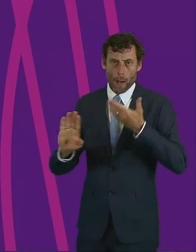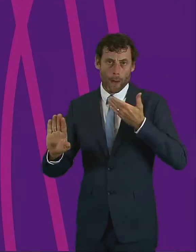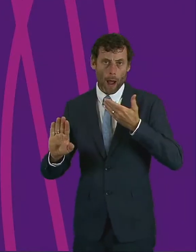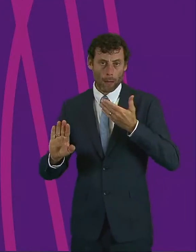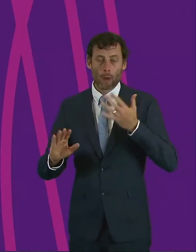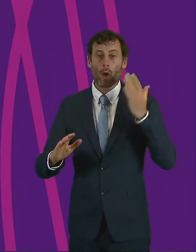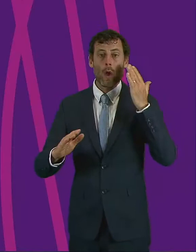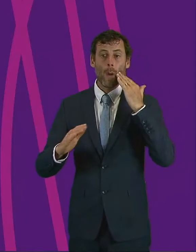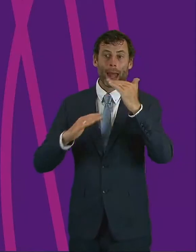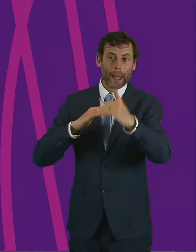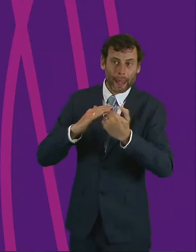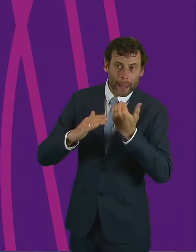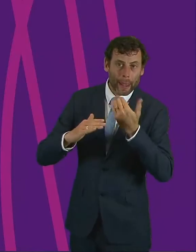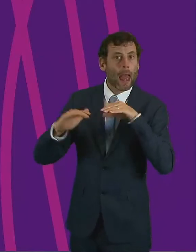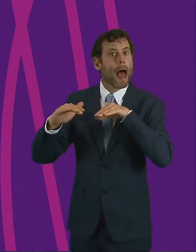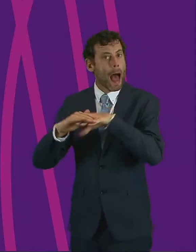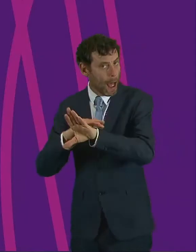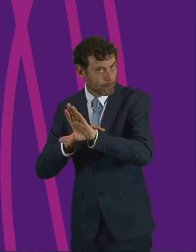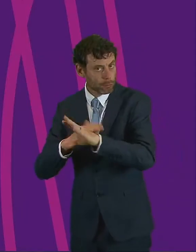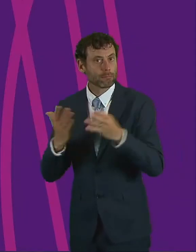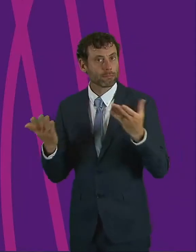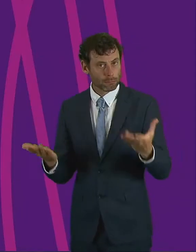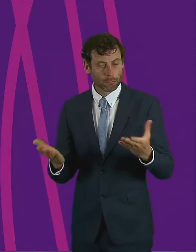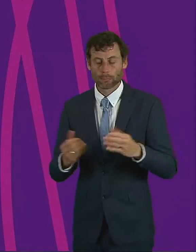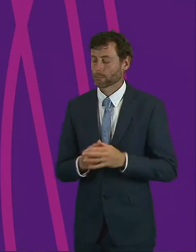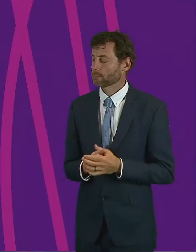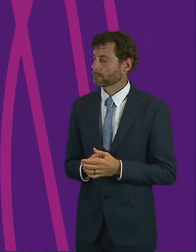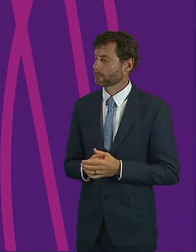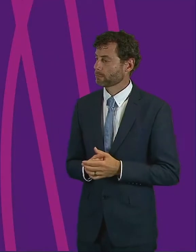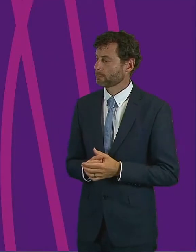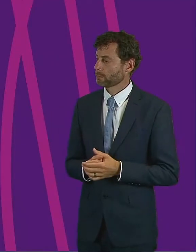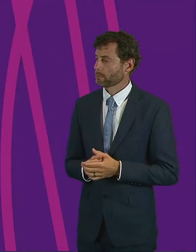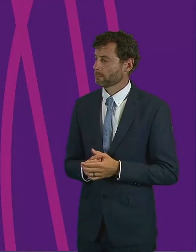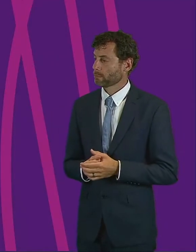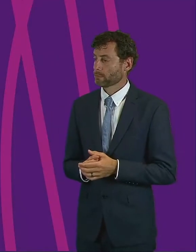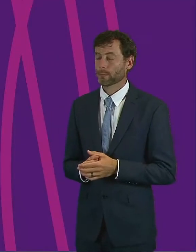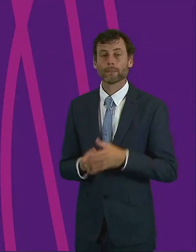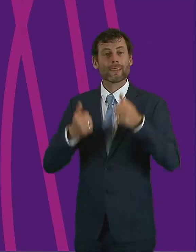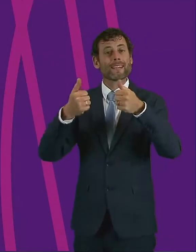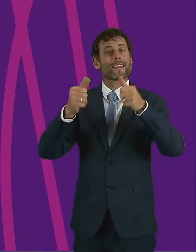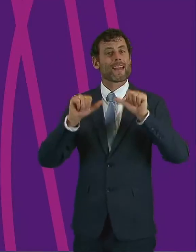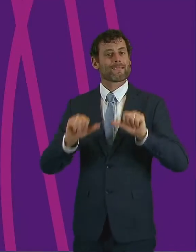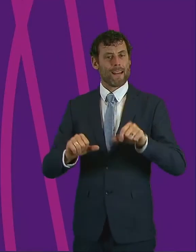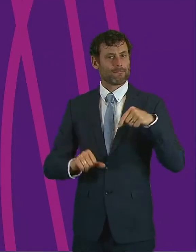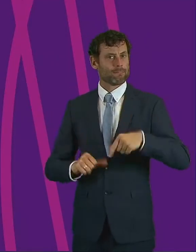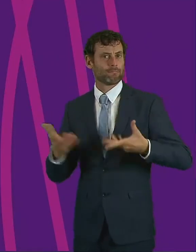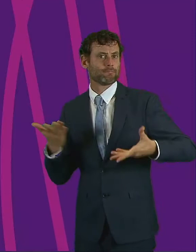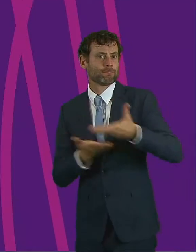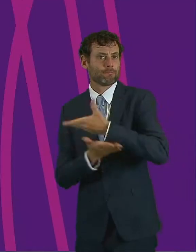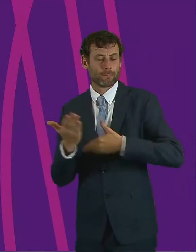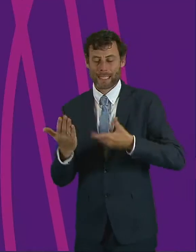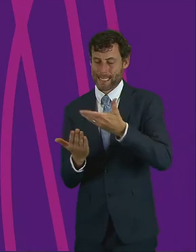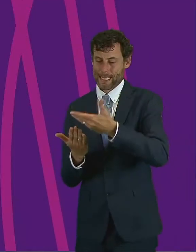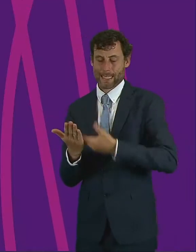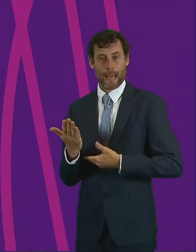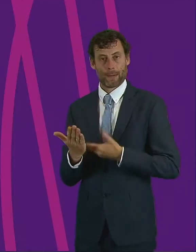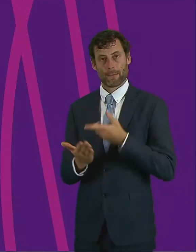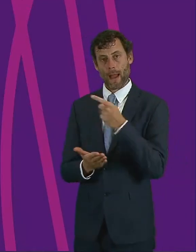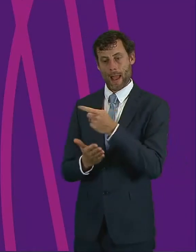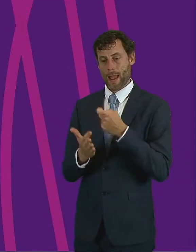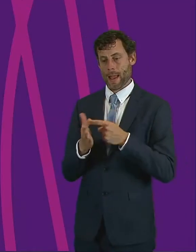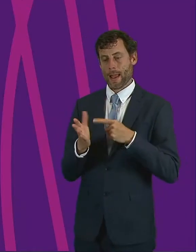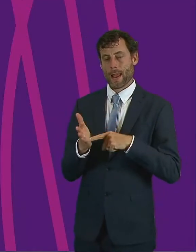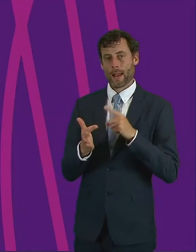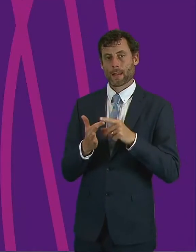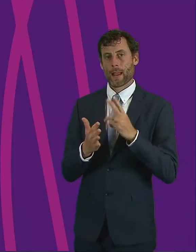observe those measures, including when entering and exiting the Chamber. The next item of business is a statement by Kate Forbes on a